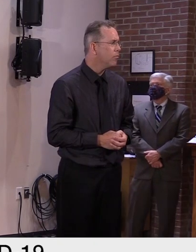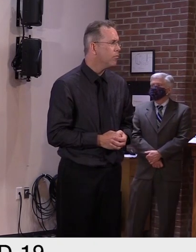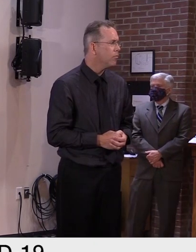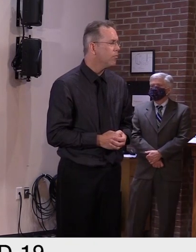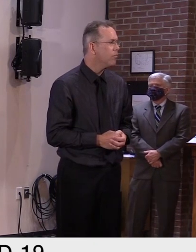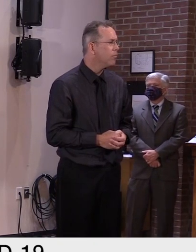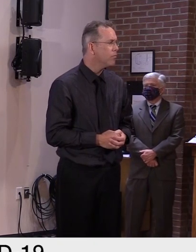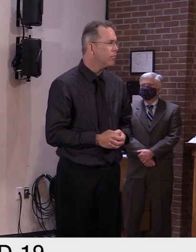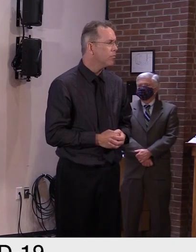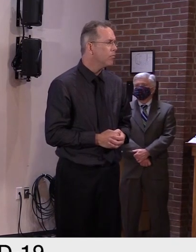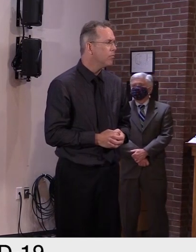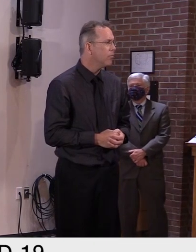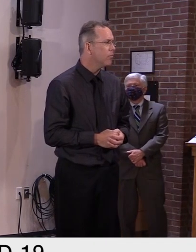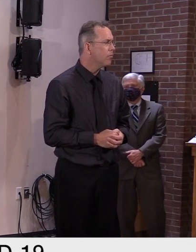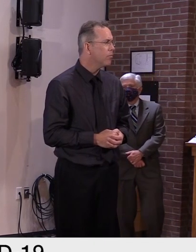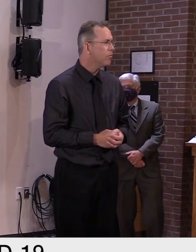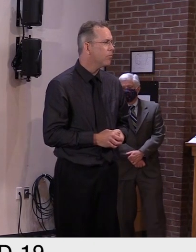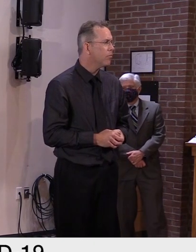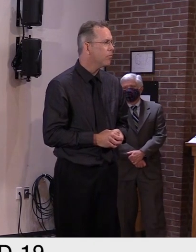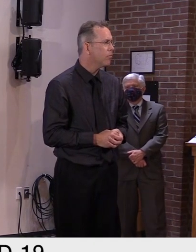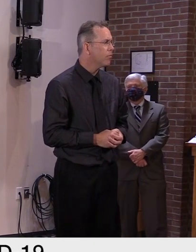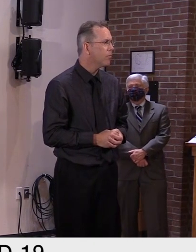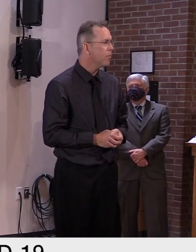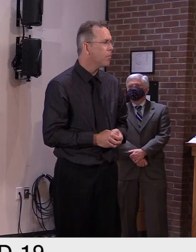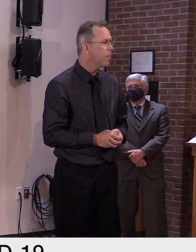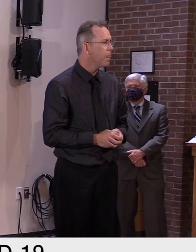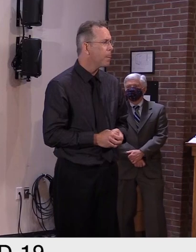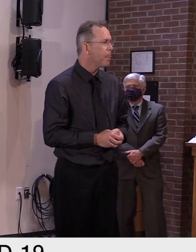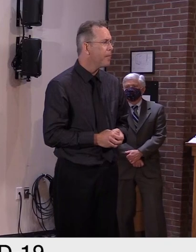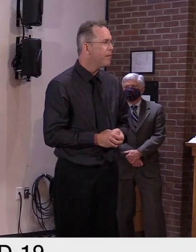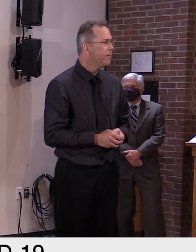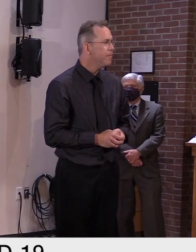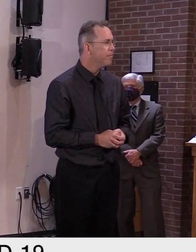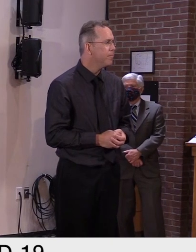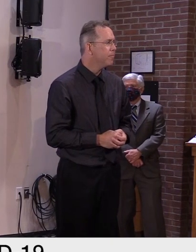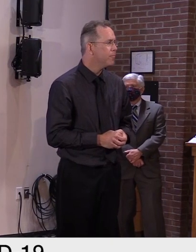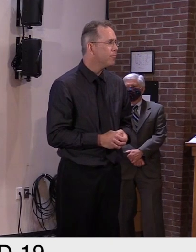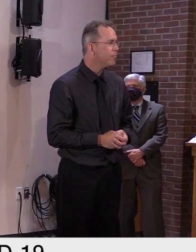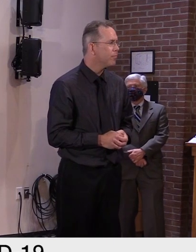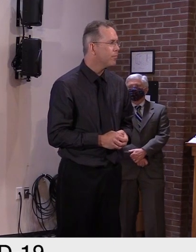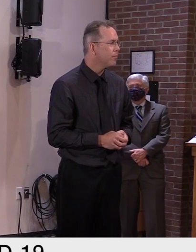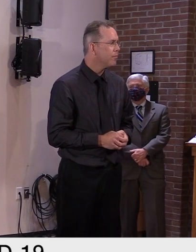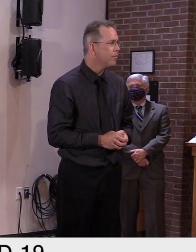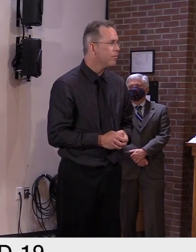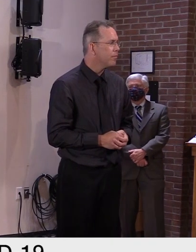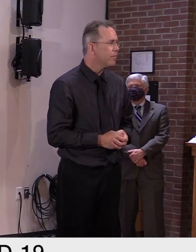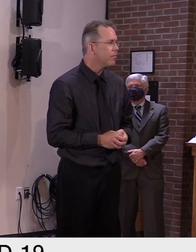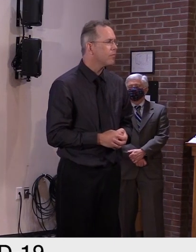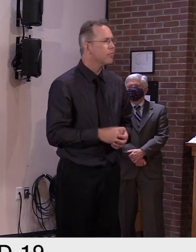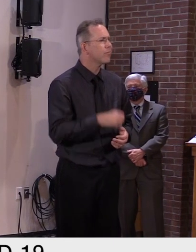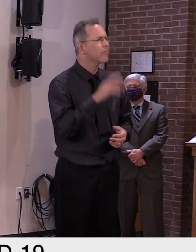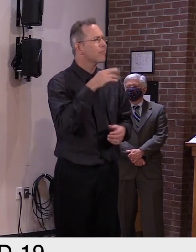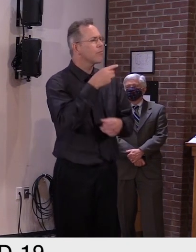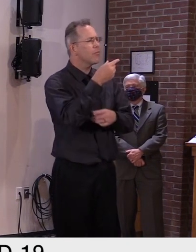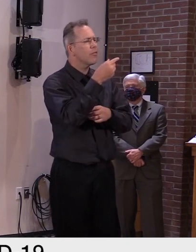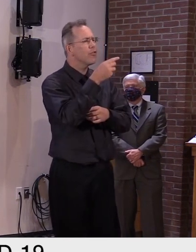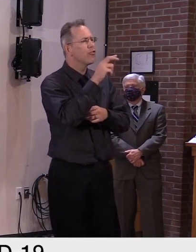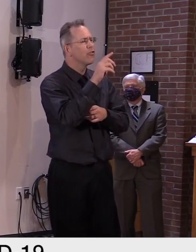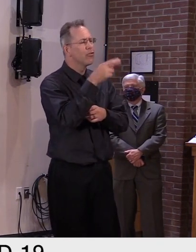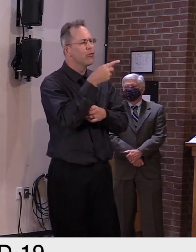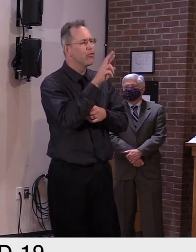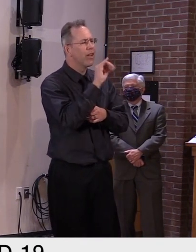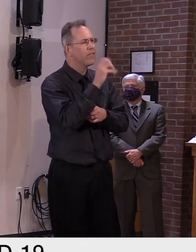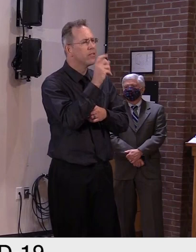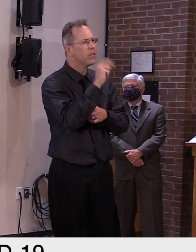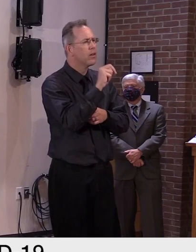in Littleton or shop in West Lebanon, do I need to do a 14-day quarantine when I come home? If it's